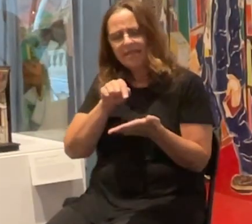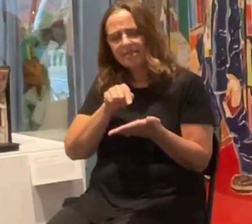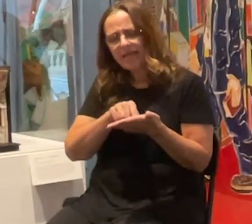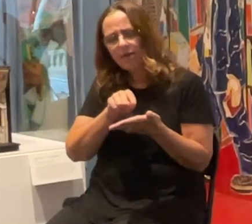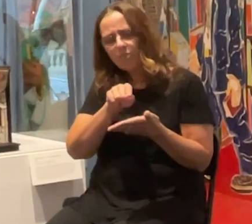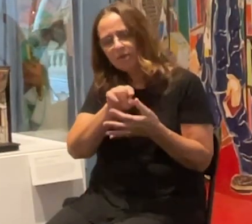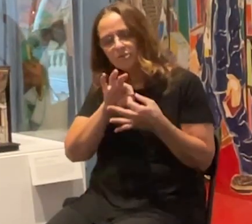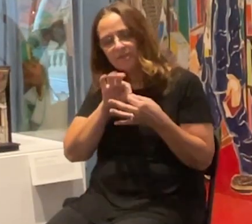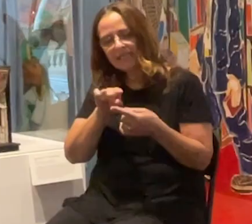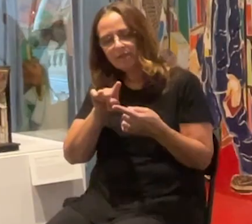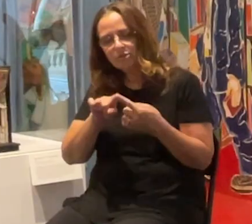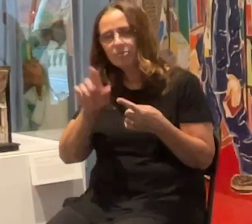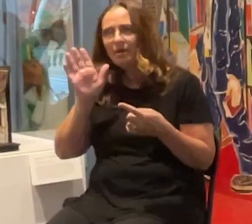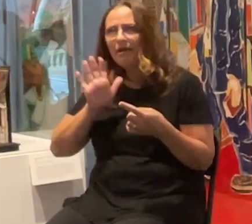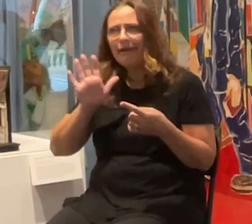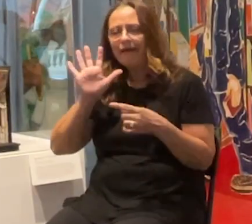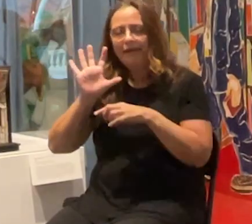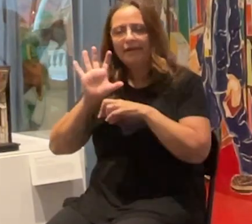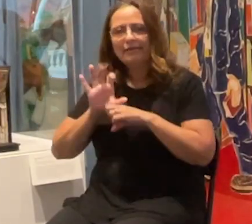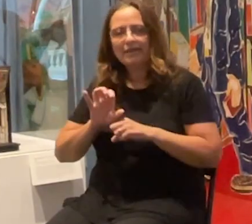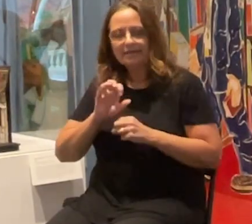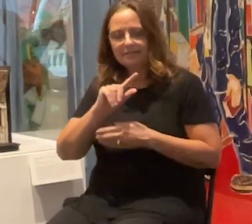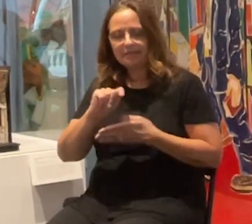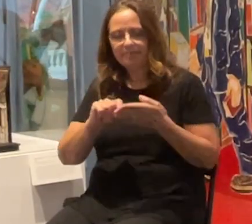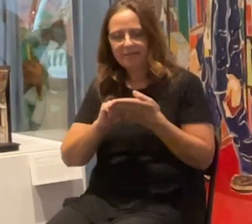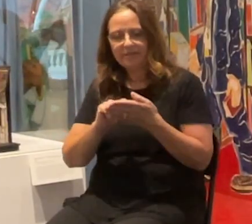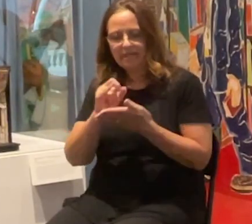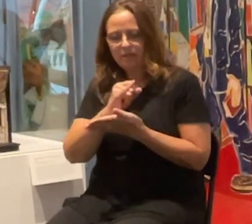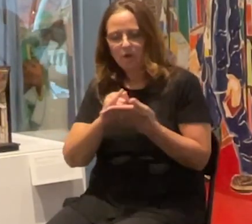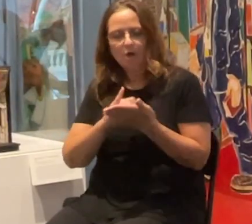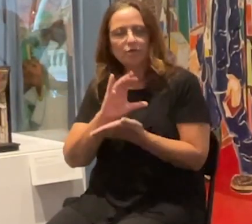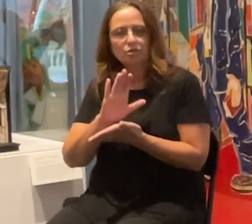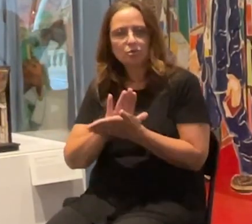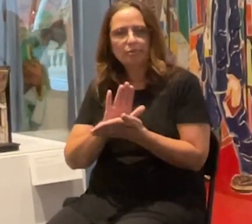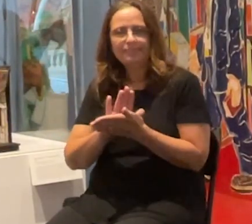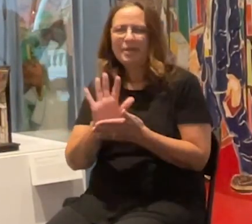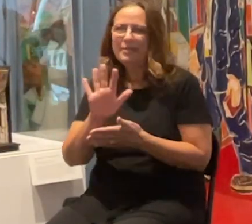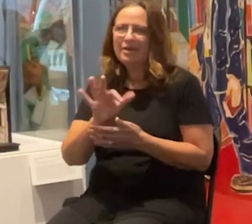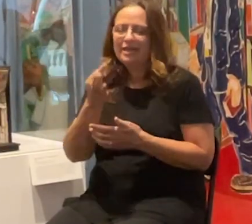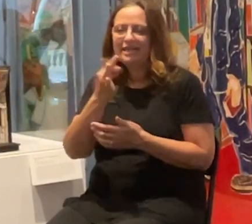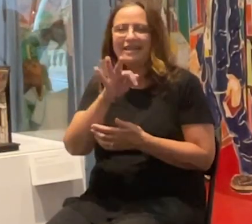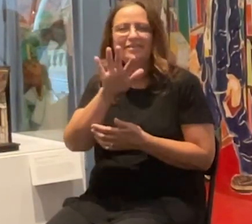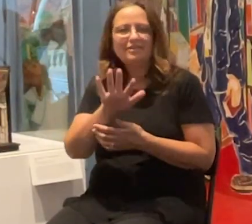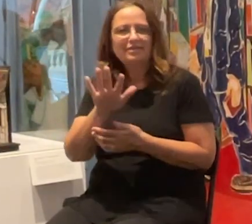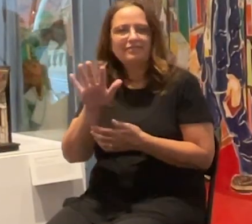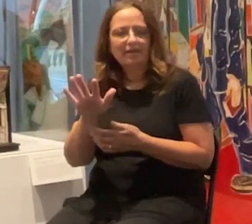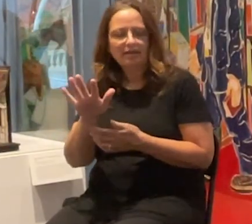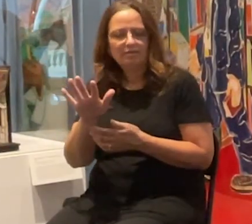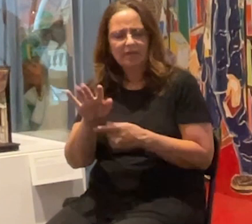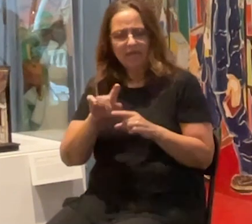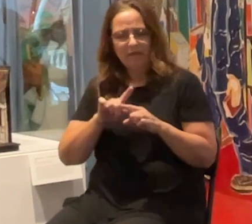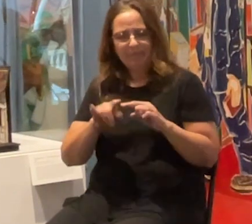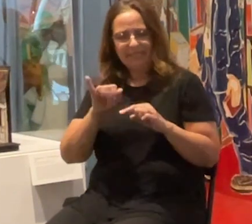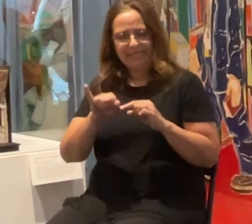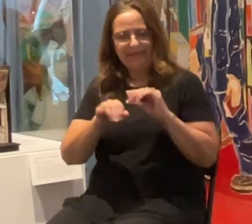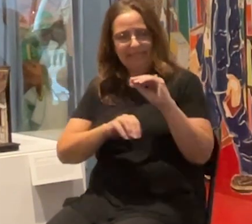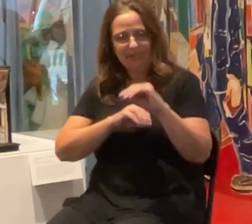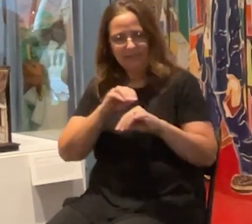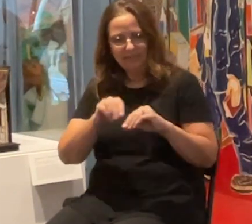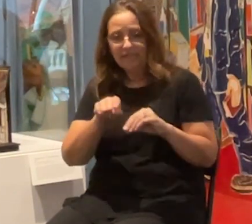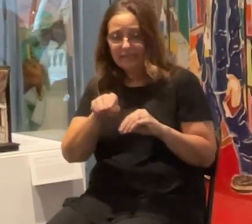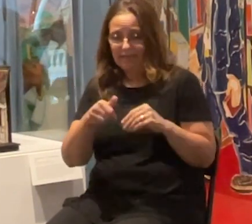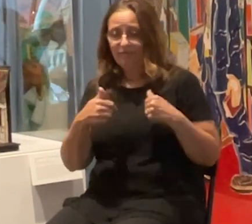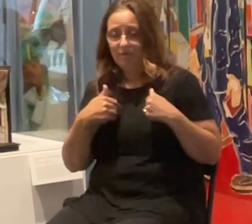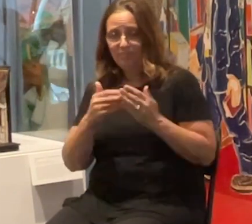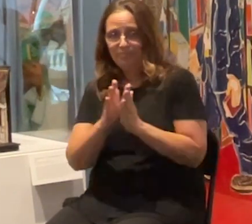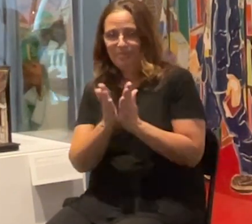School artist studio that maybe was 1955 or something. But then there were other things in it which were like, let's say, books.